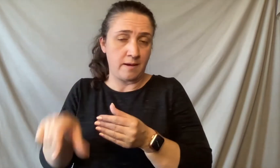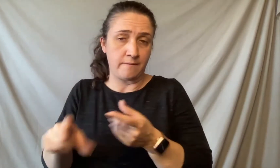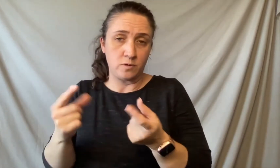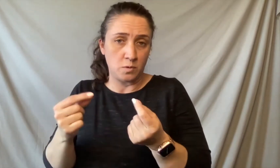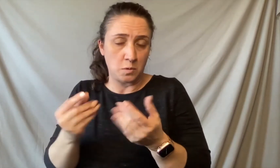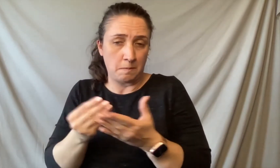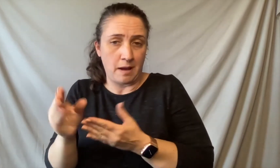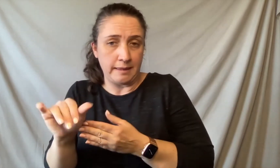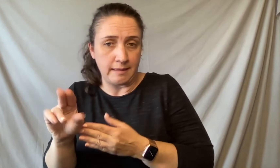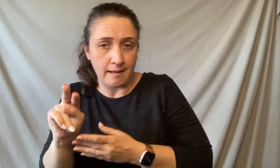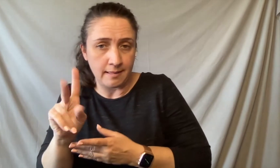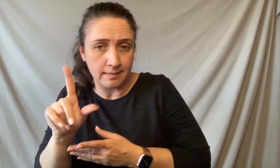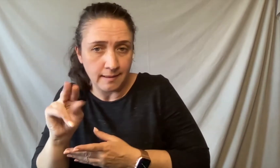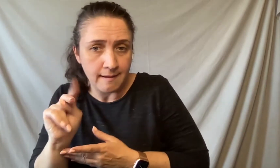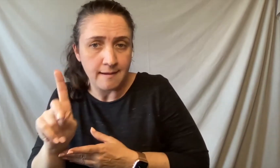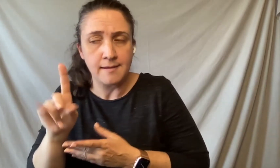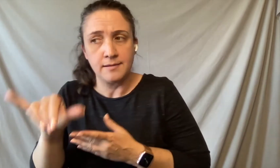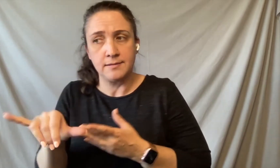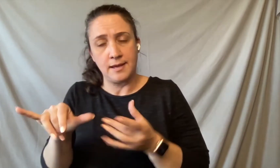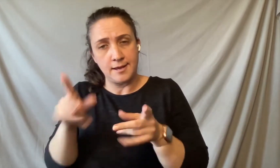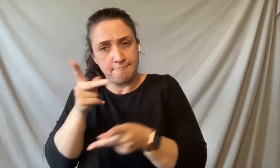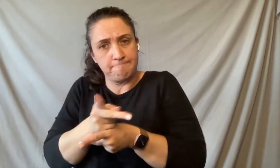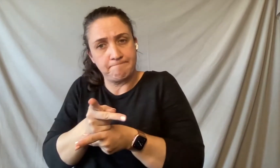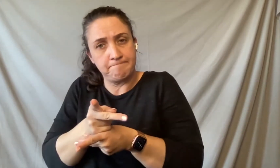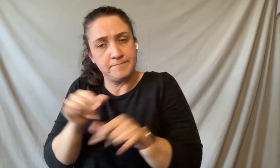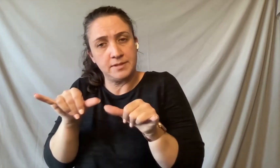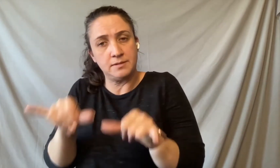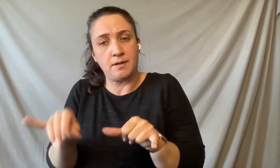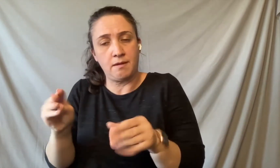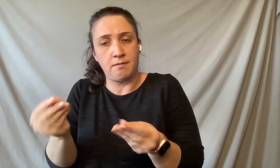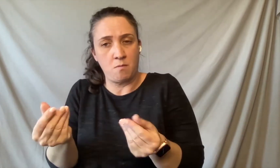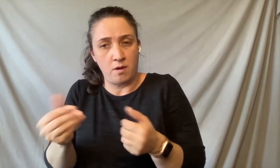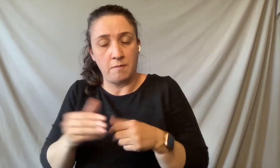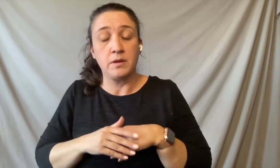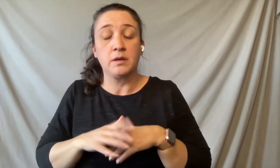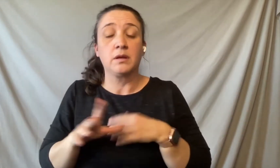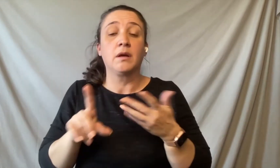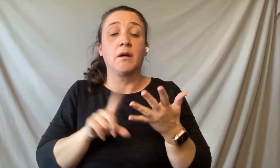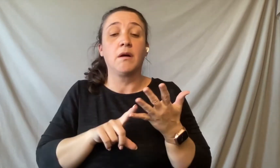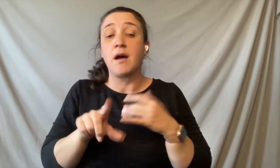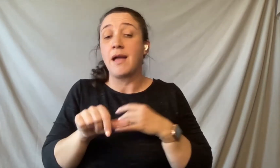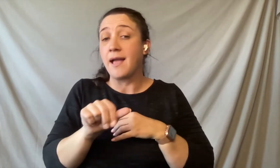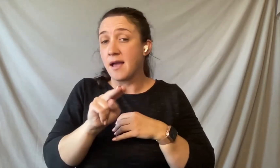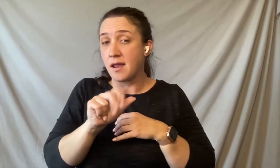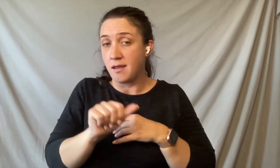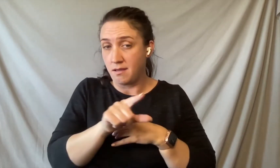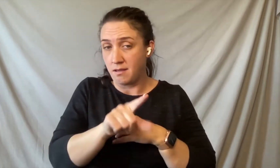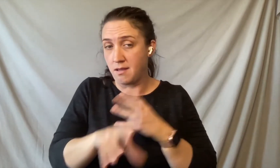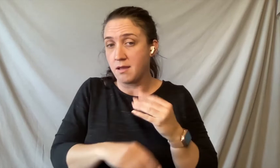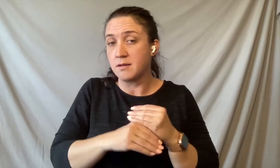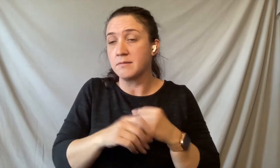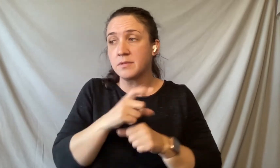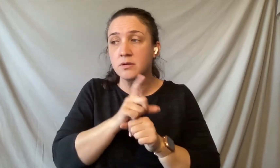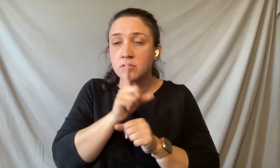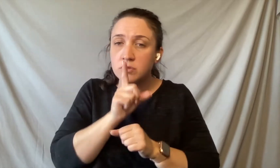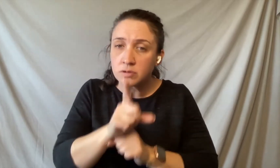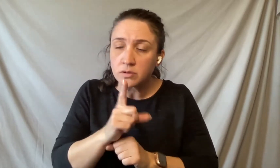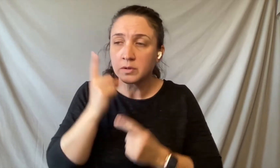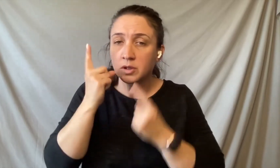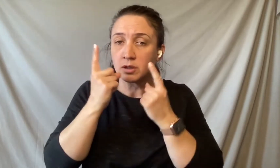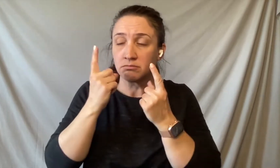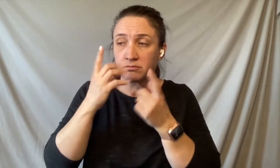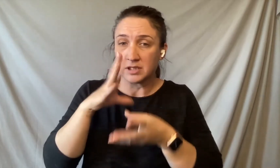And then Anna's added making sure that we're including affordable